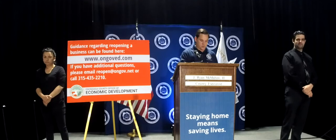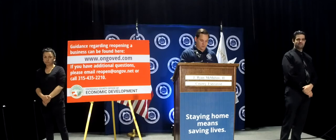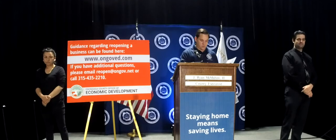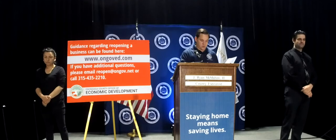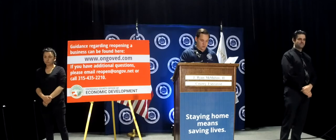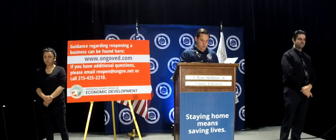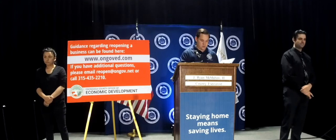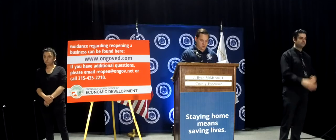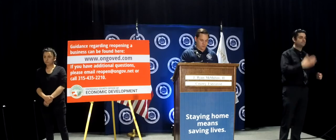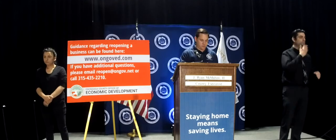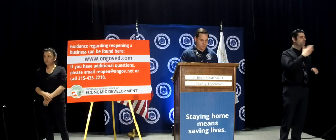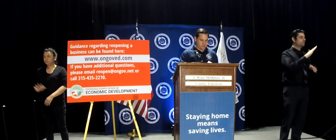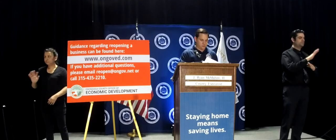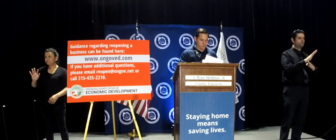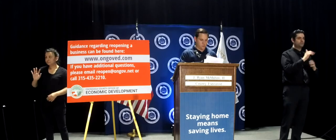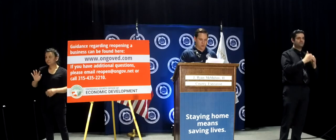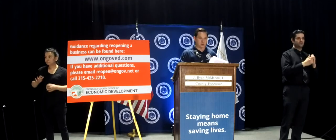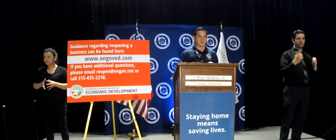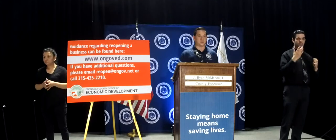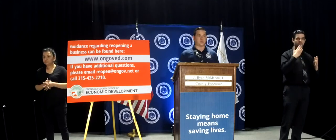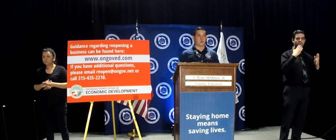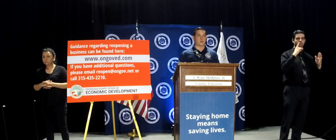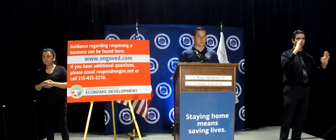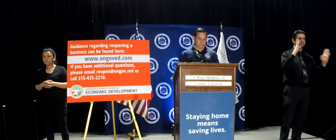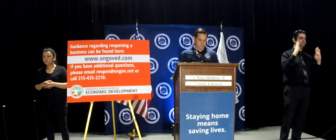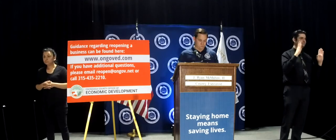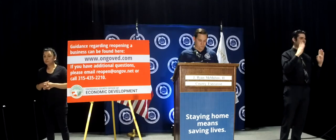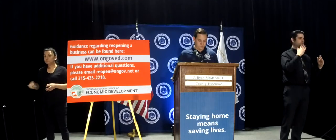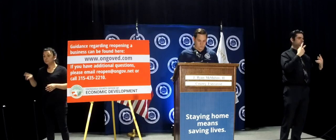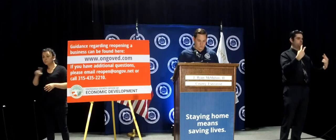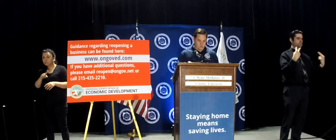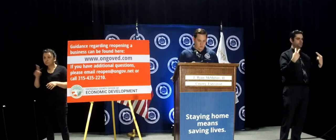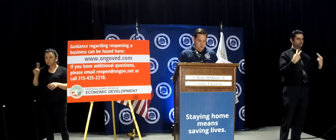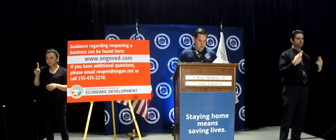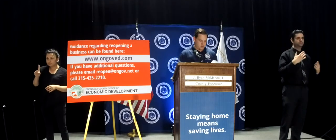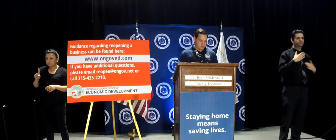Good afternoon, everybody. I hope everybody's doing well, enjoying the weather.